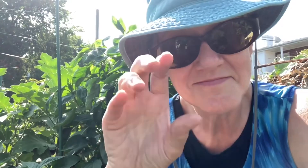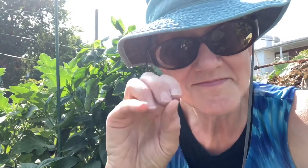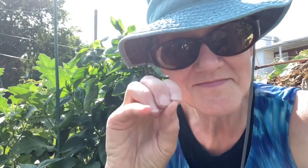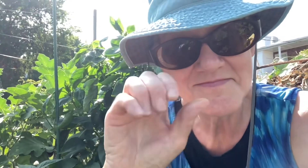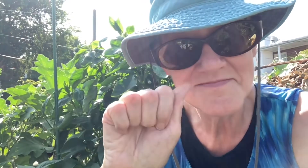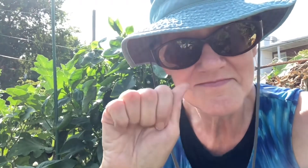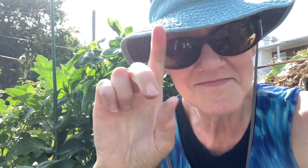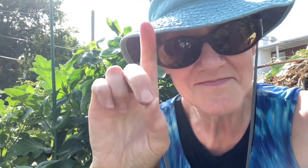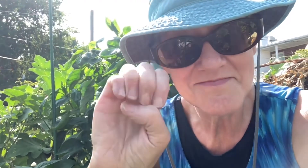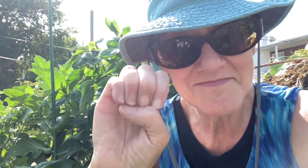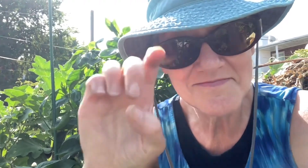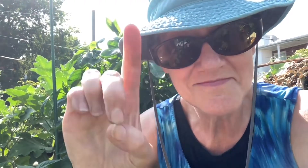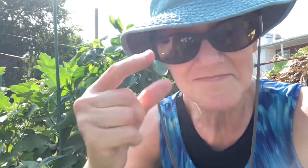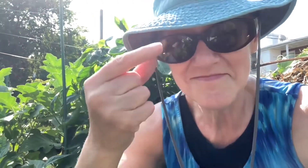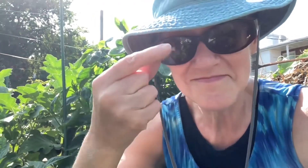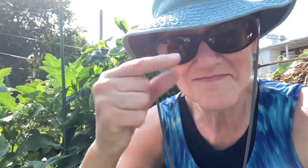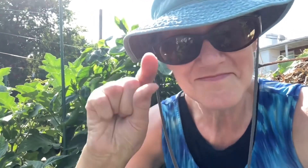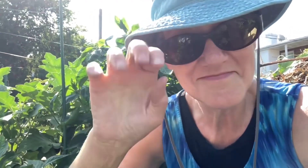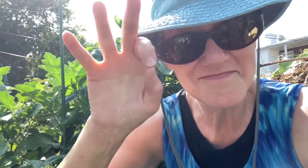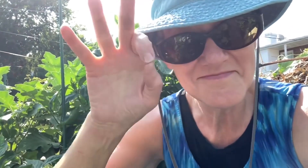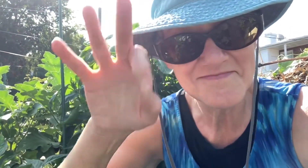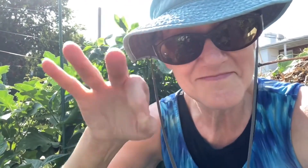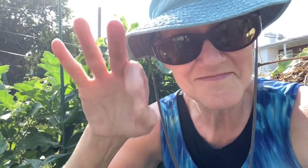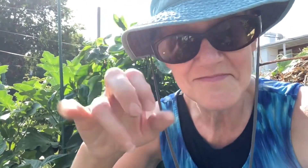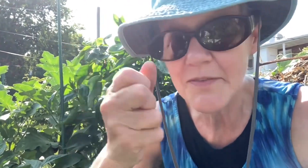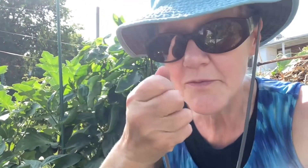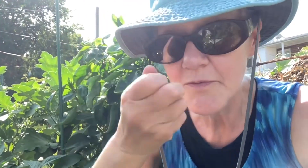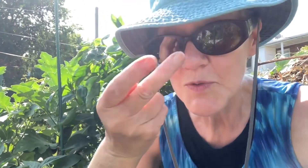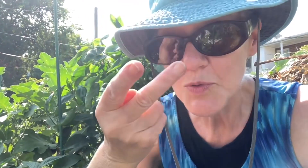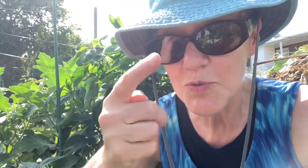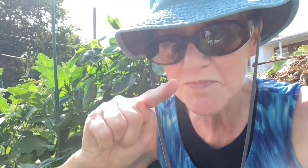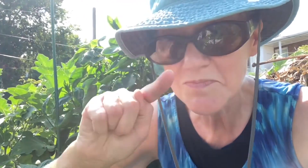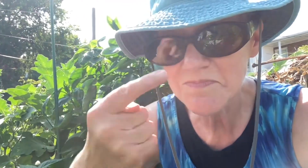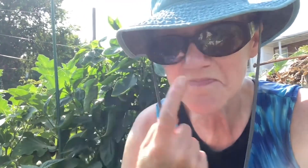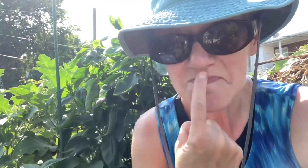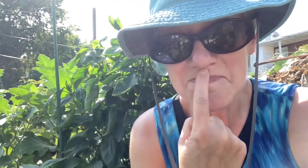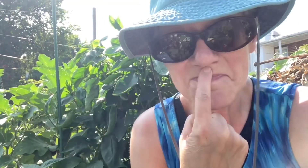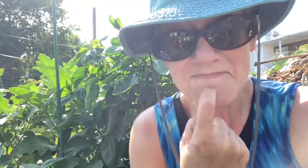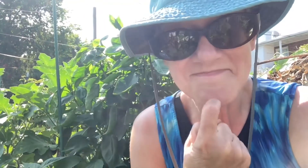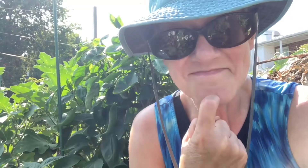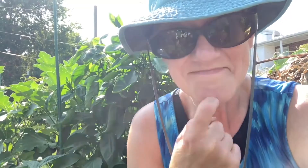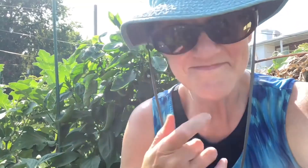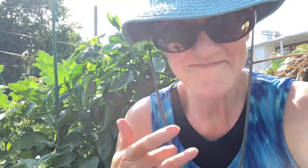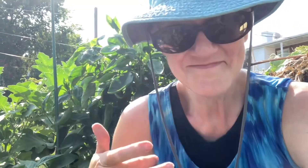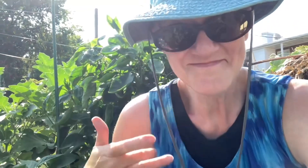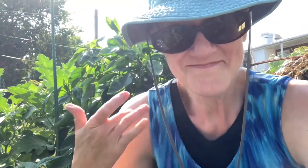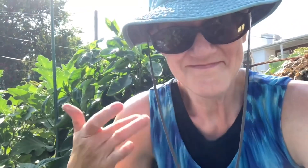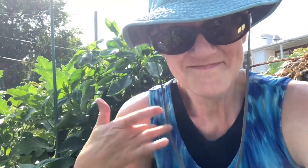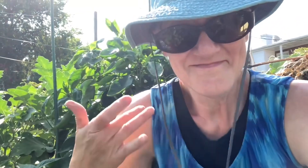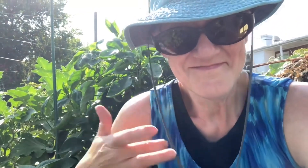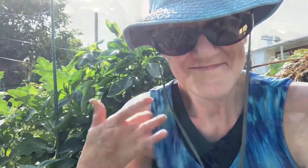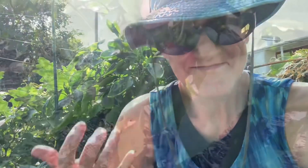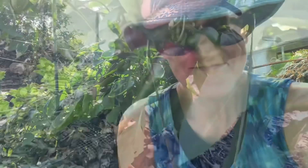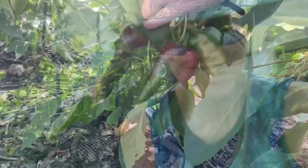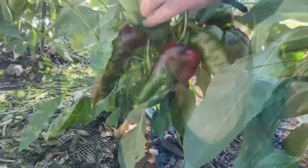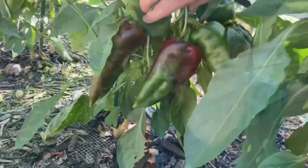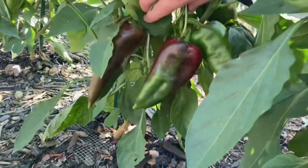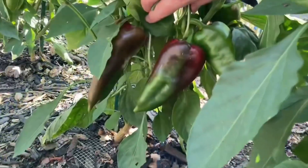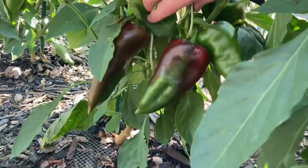The plants are loaded with green peppers, and a few are starting to turn red. I